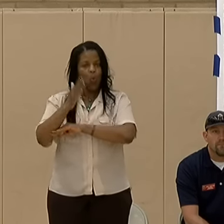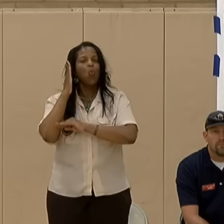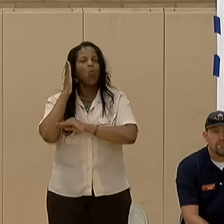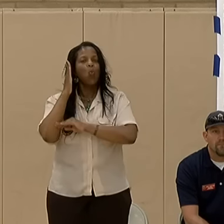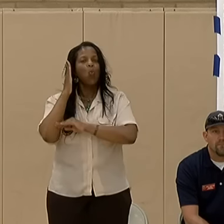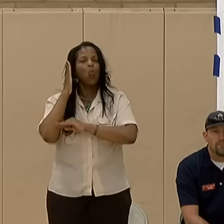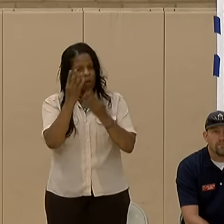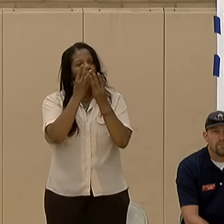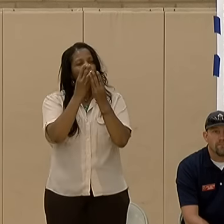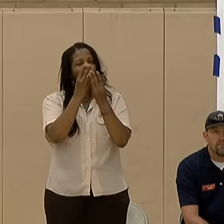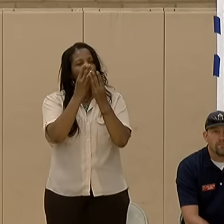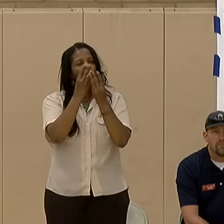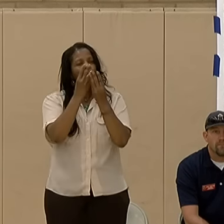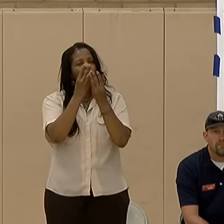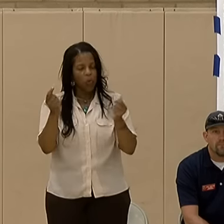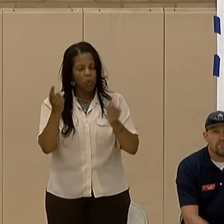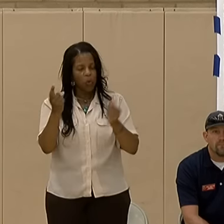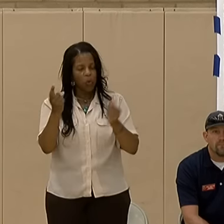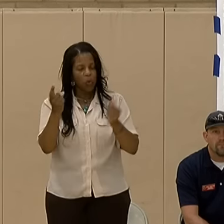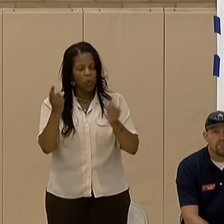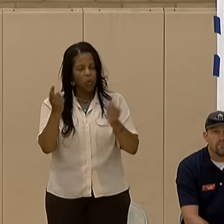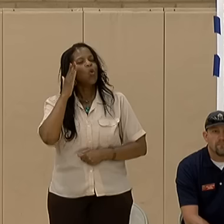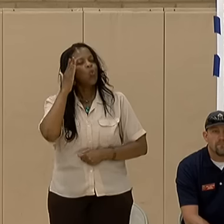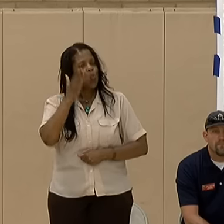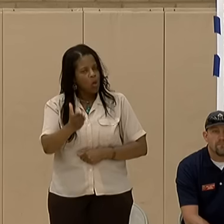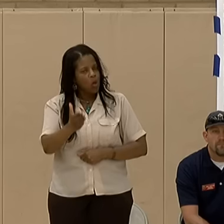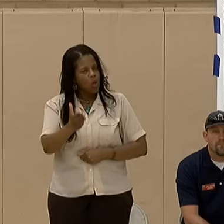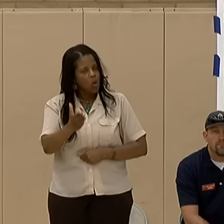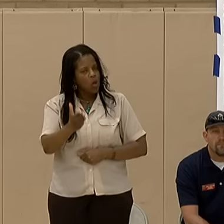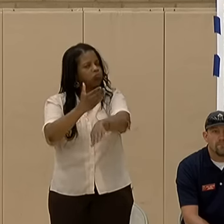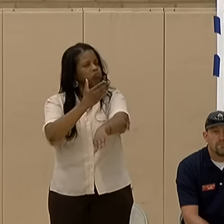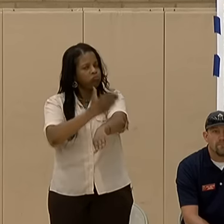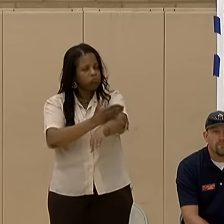out, and we are going to recover from it.